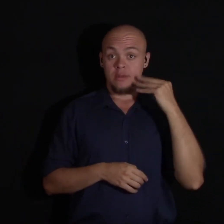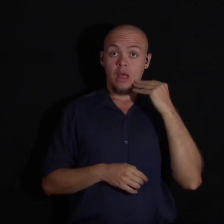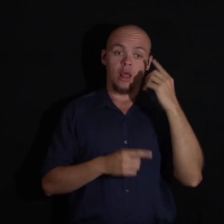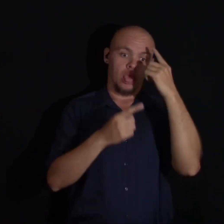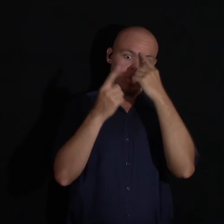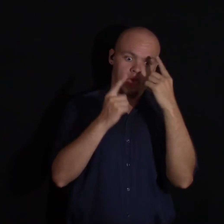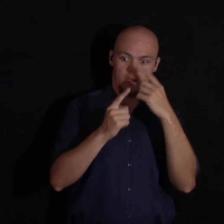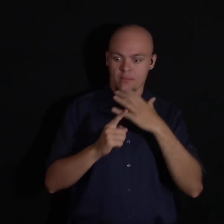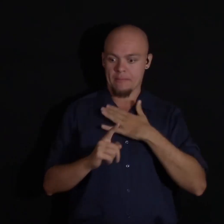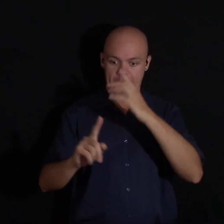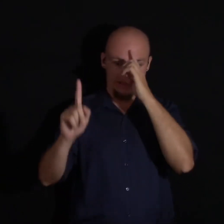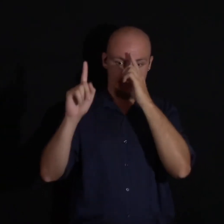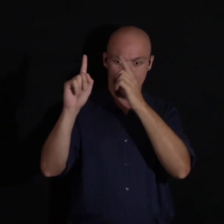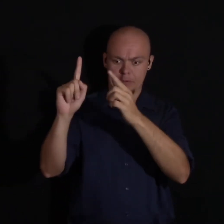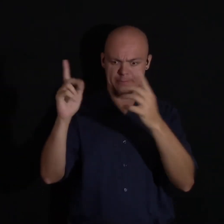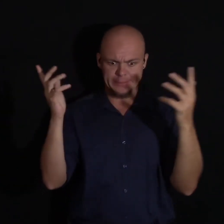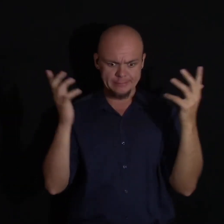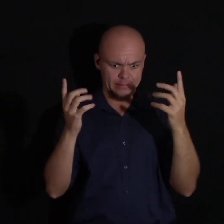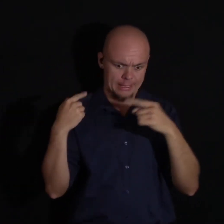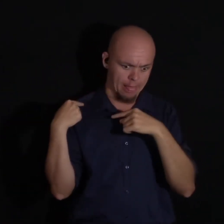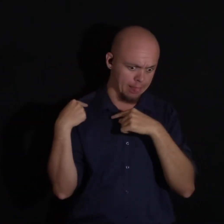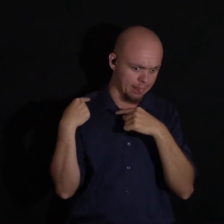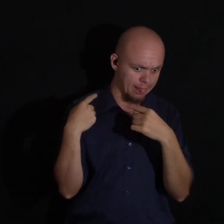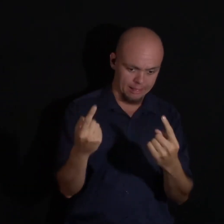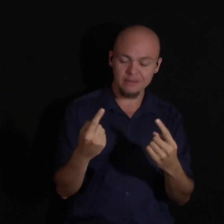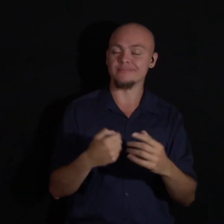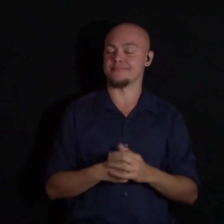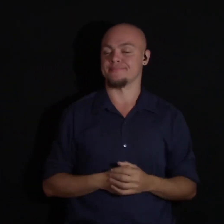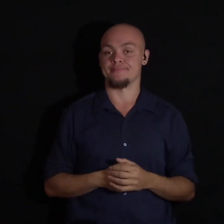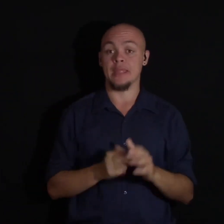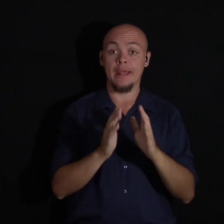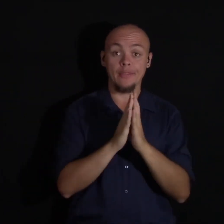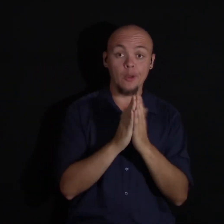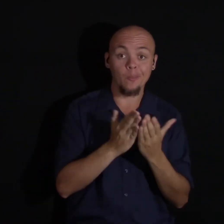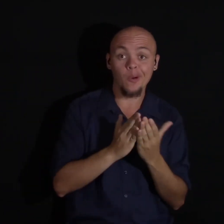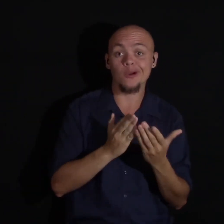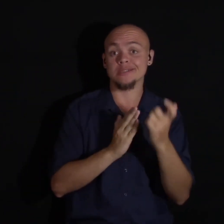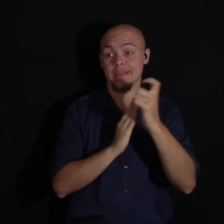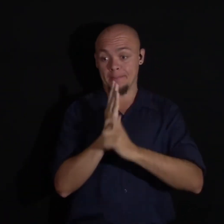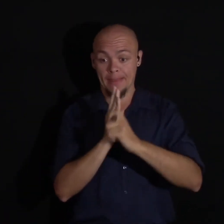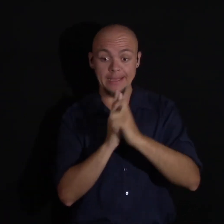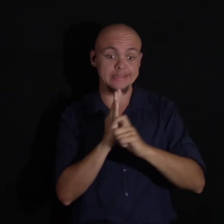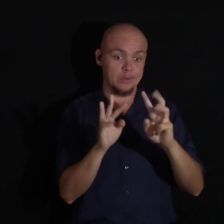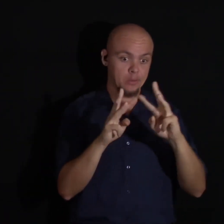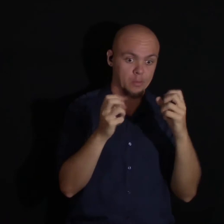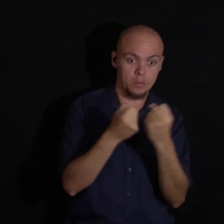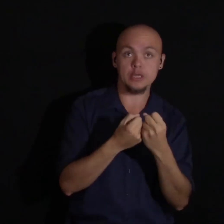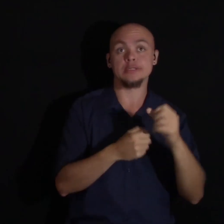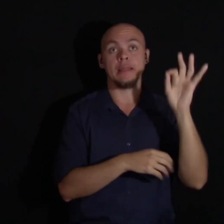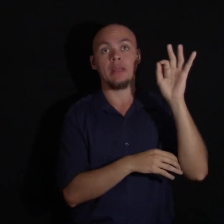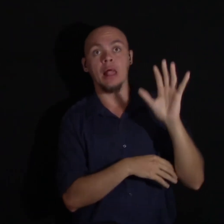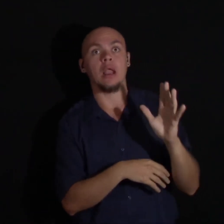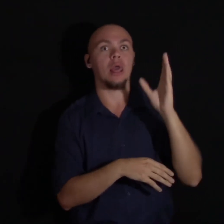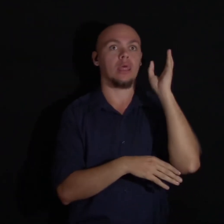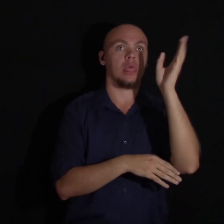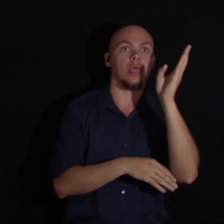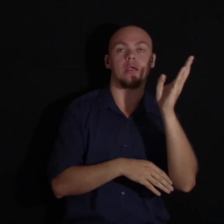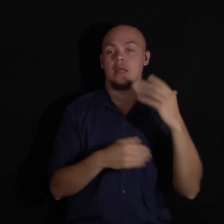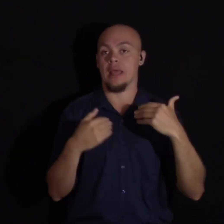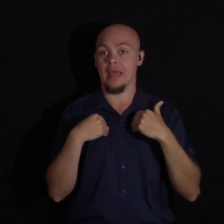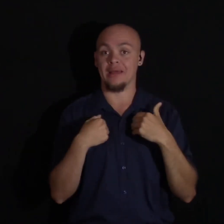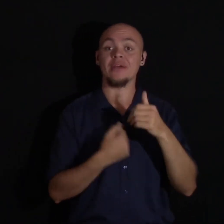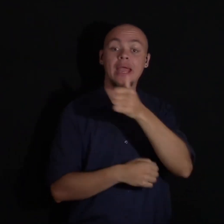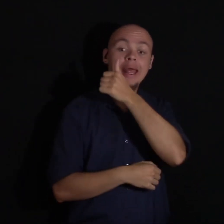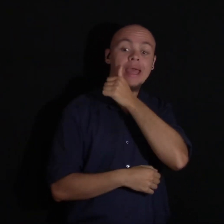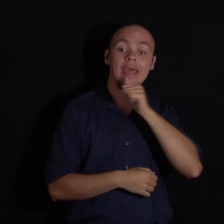your life purpose for a long time. And there are books and magazines and workshops and seminars about it. In fact,